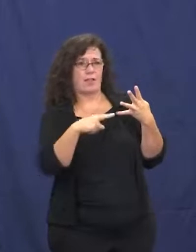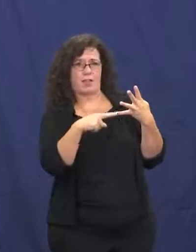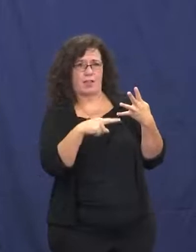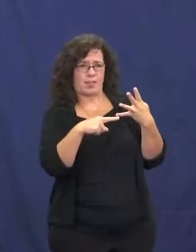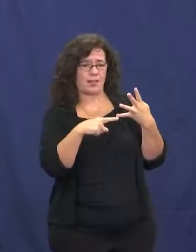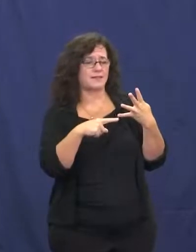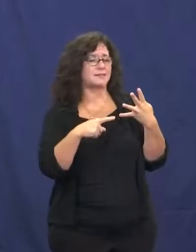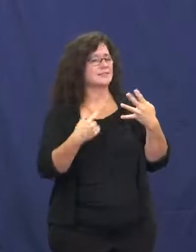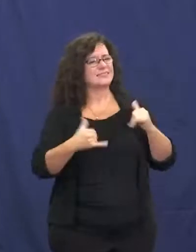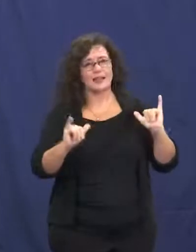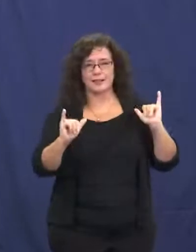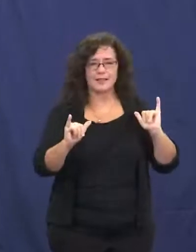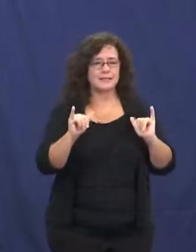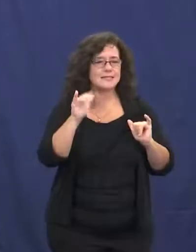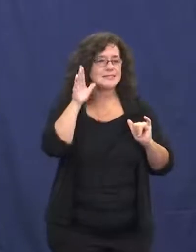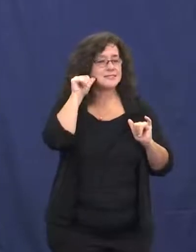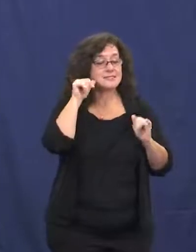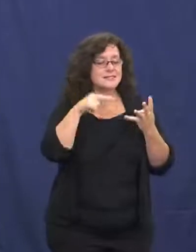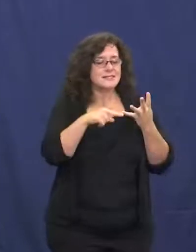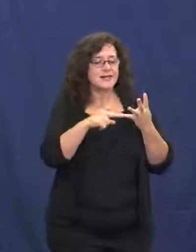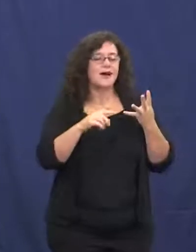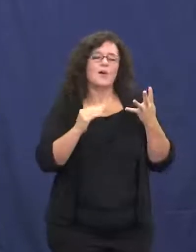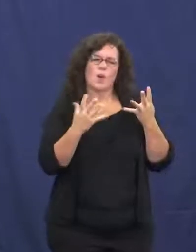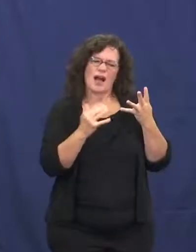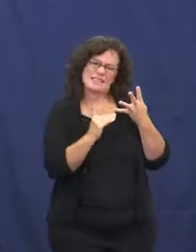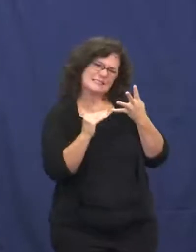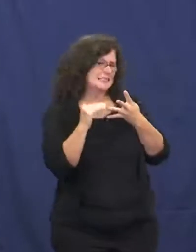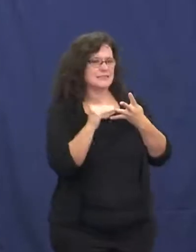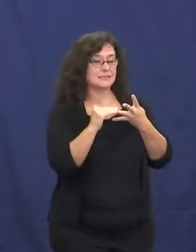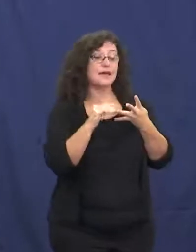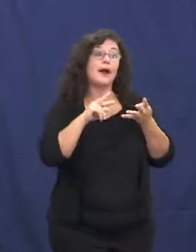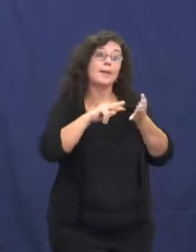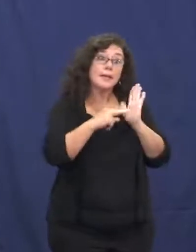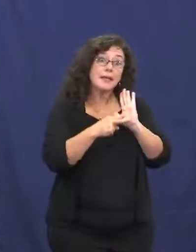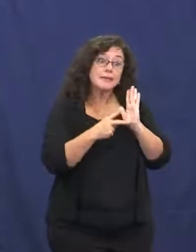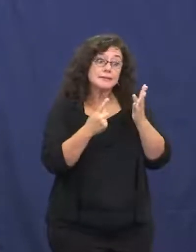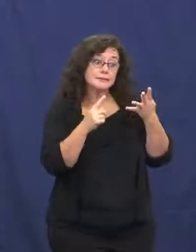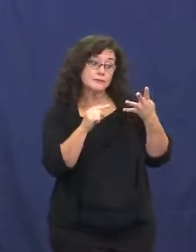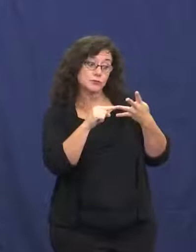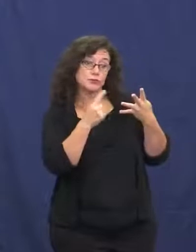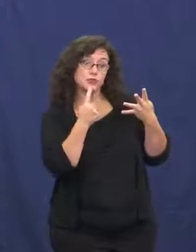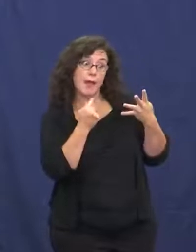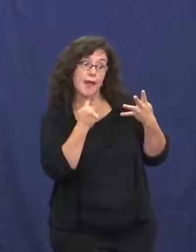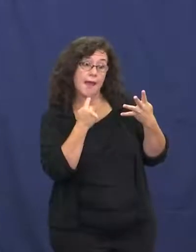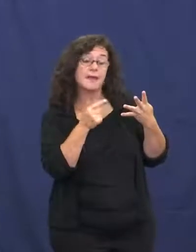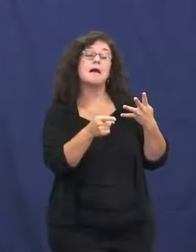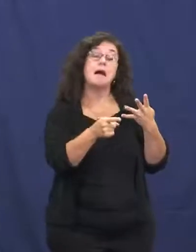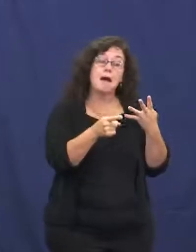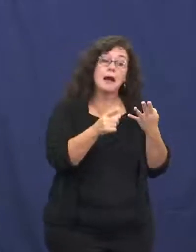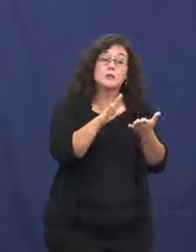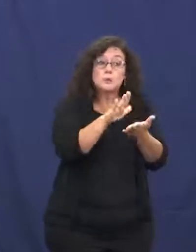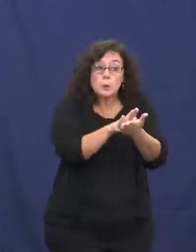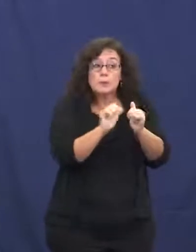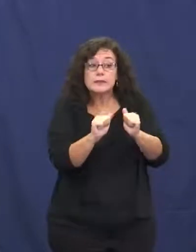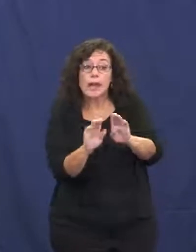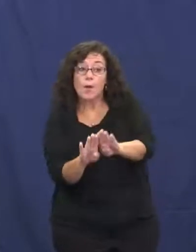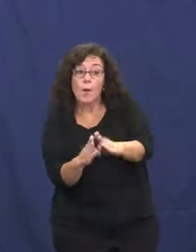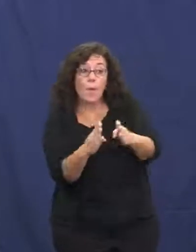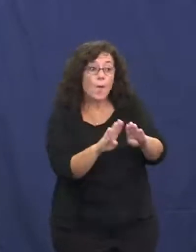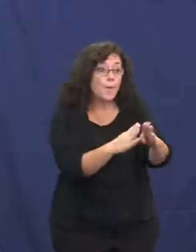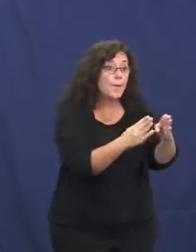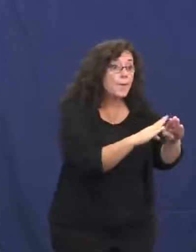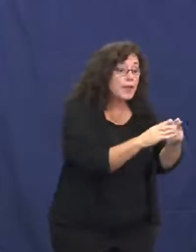because we do want our restaurants to start serving indoors. We want schools to open up. We want